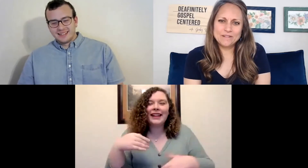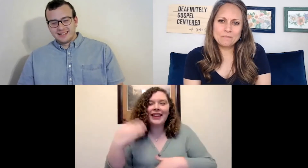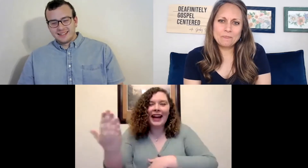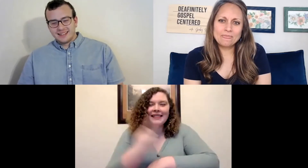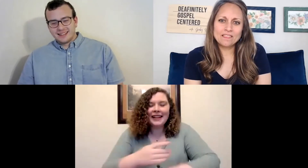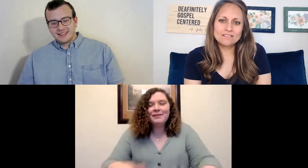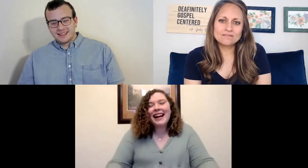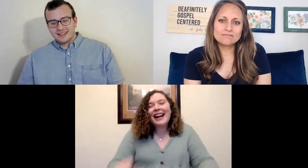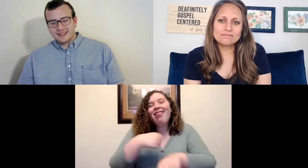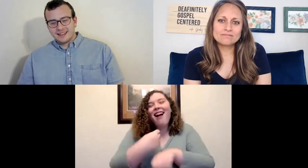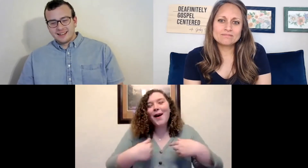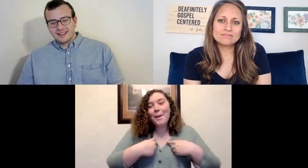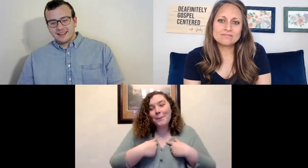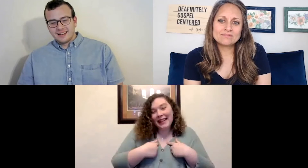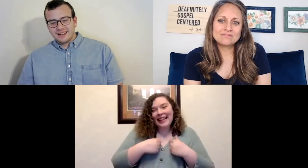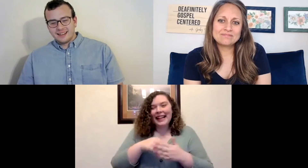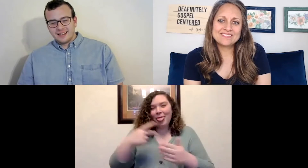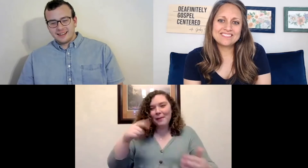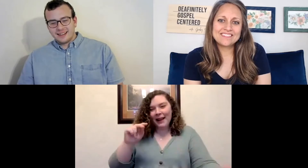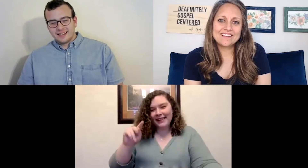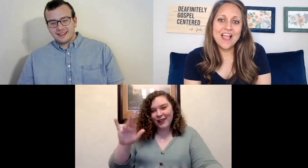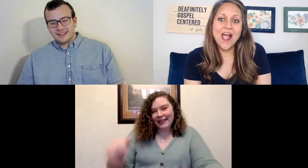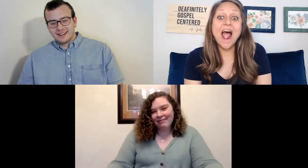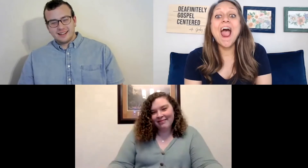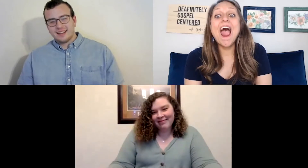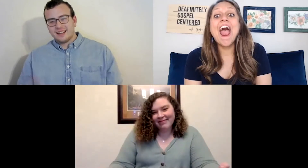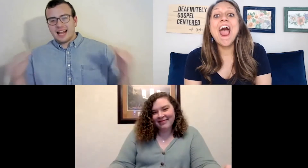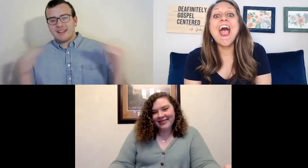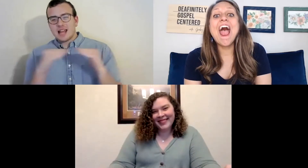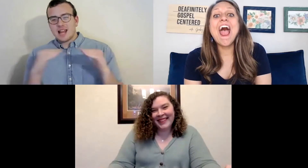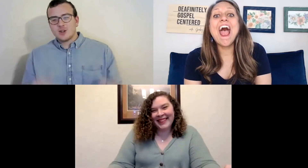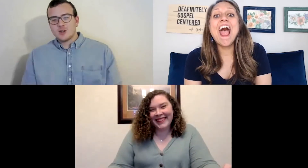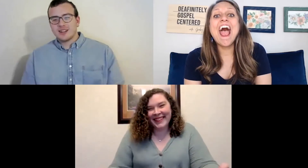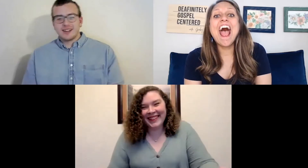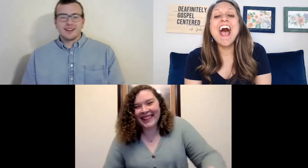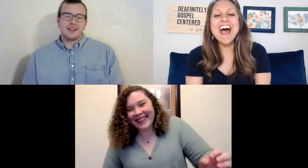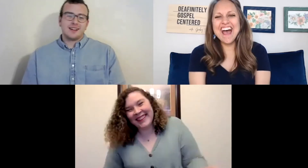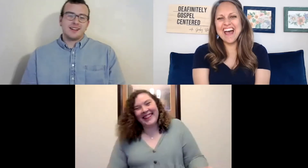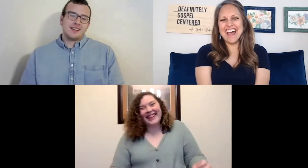was heartbreaking. He's But trying then to be guess what fair. he did the next day? He locked me in the pantry.